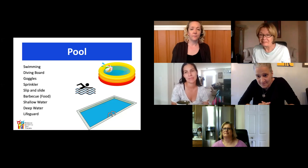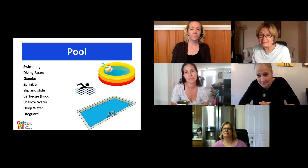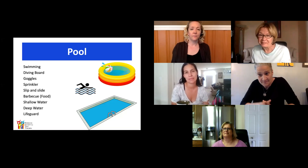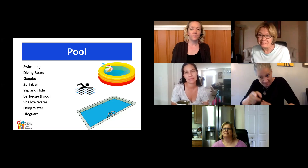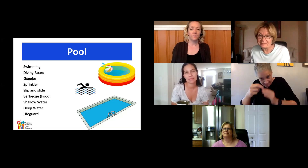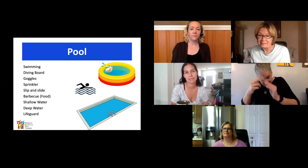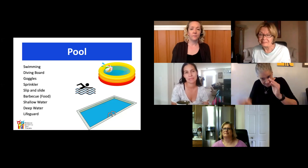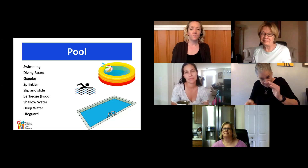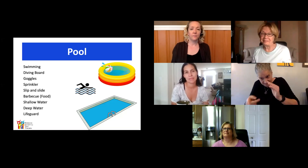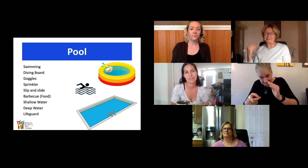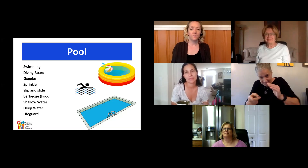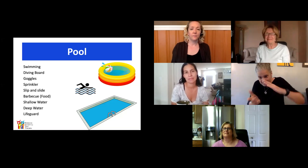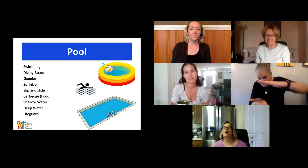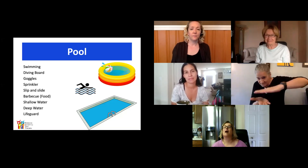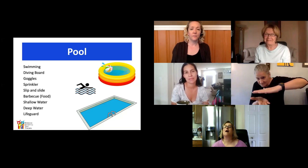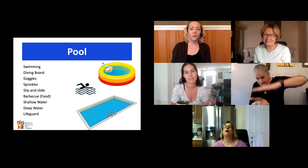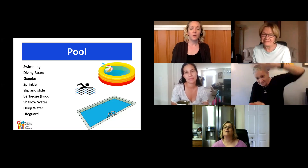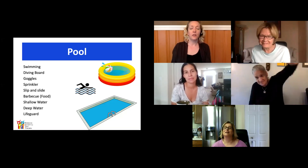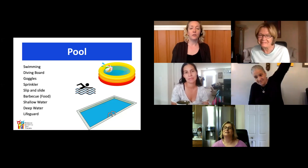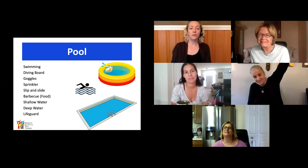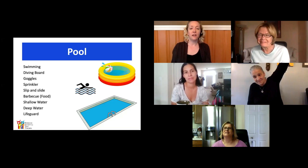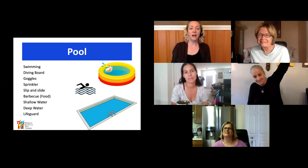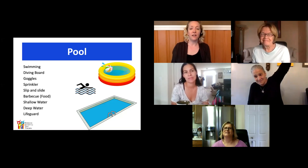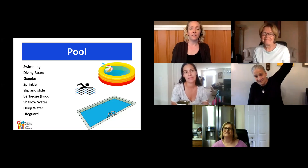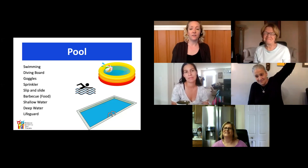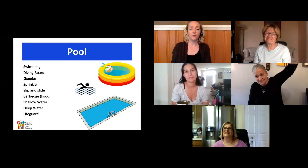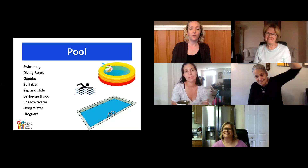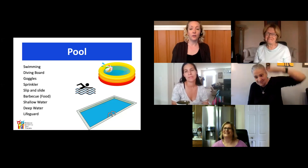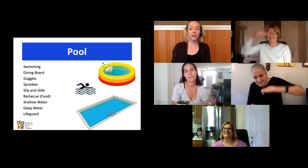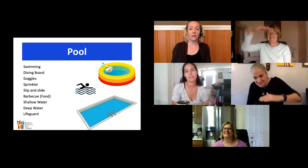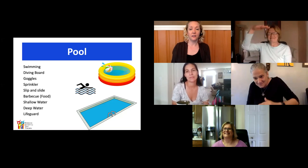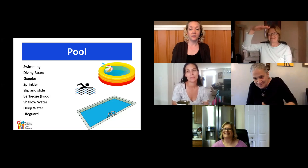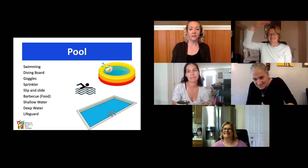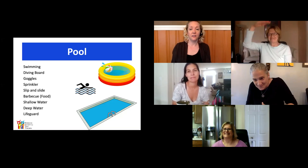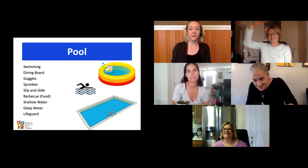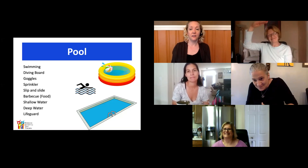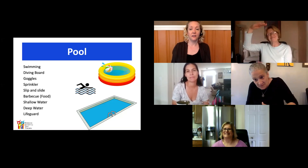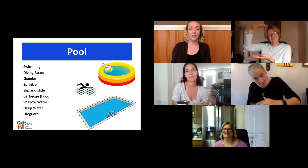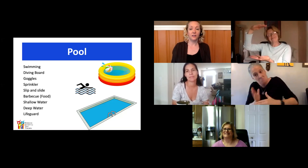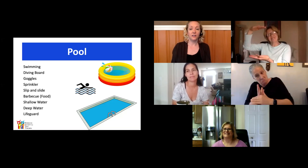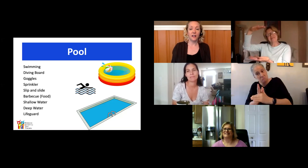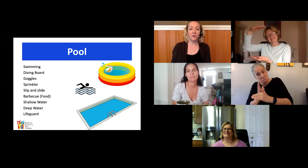So I used to dive. Really? In the shallow or the deep end?